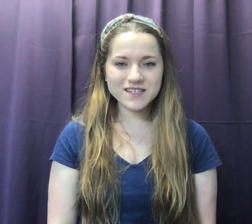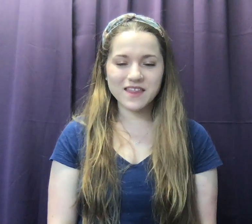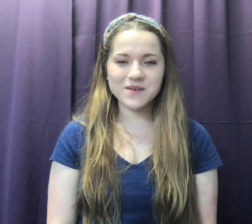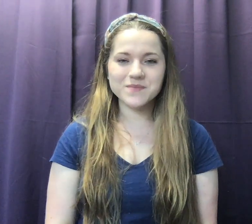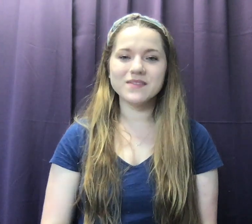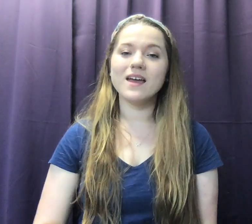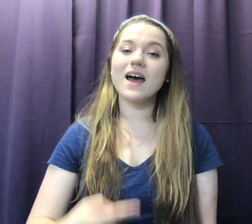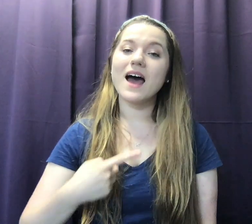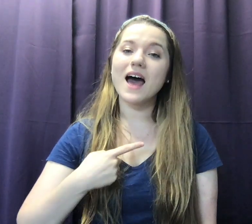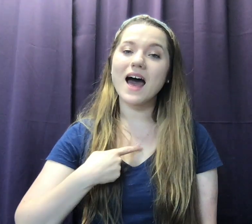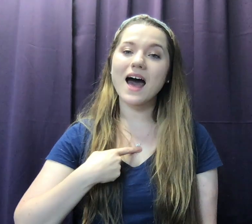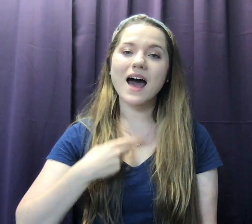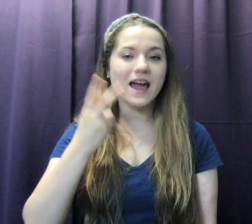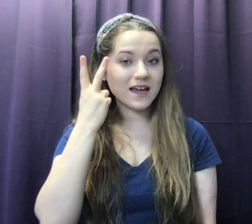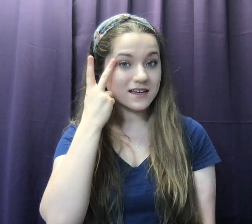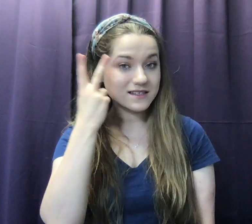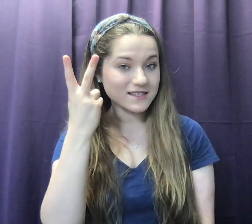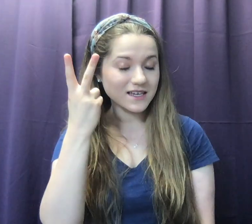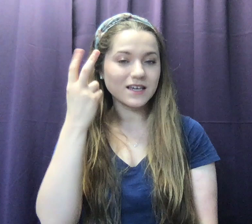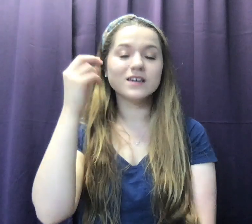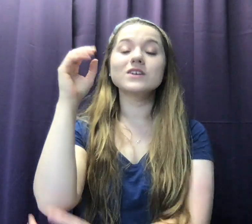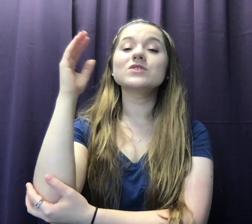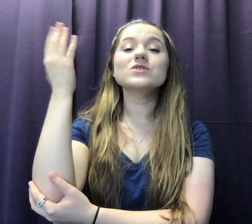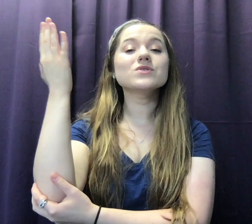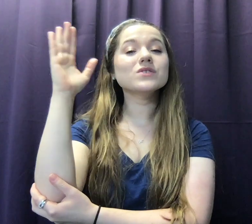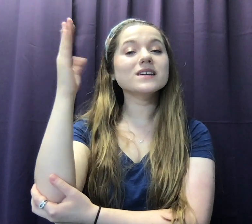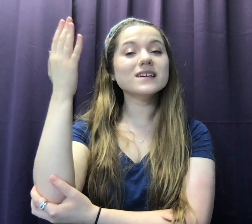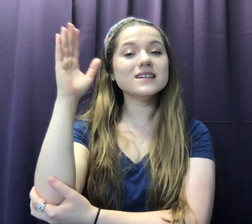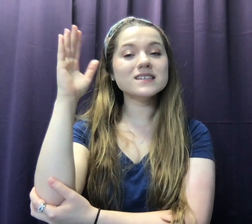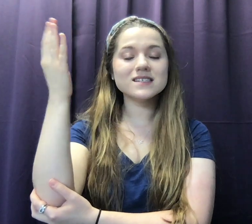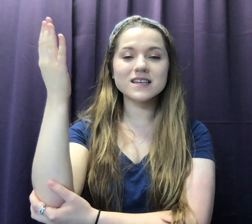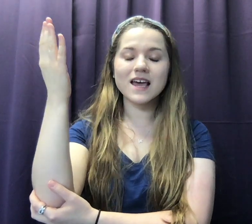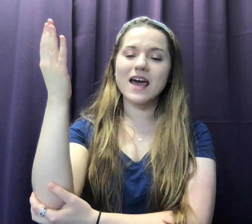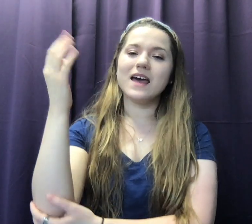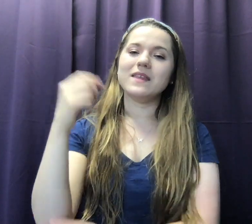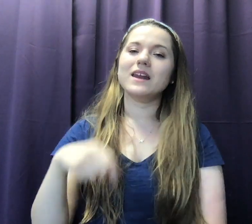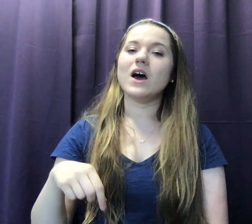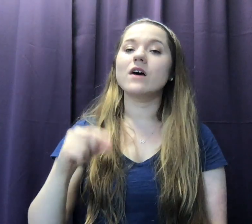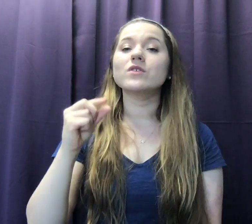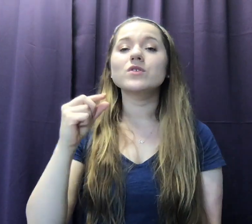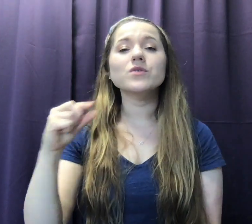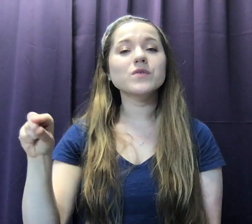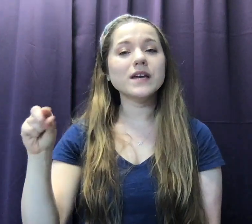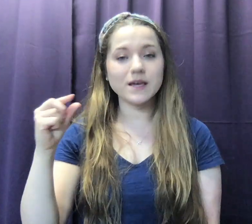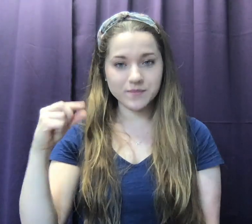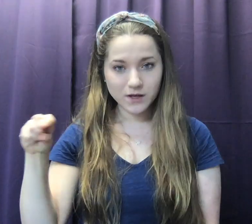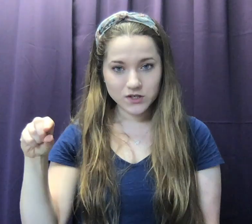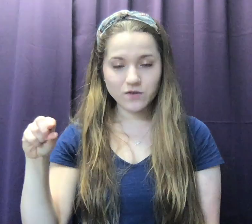together. I see trees. And then of green. So for the